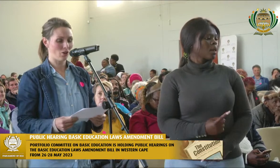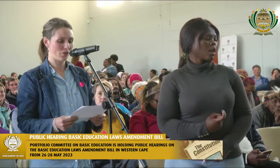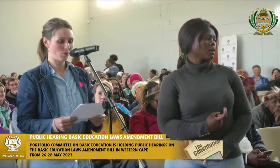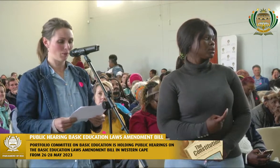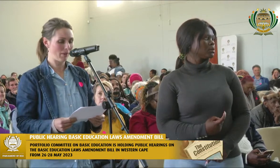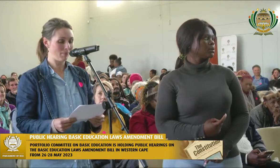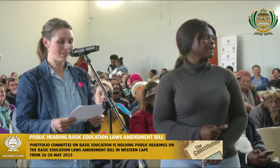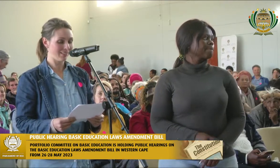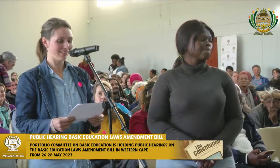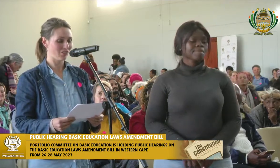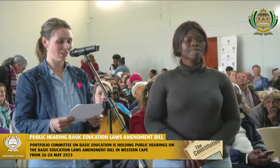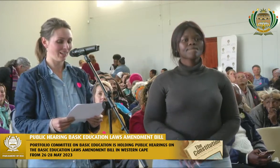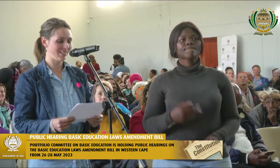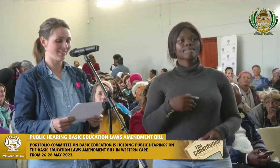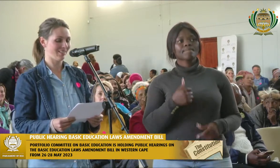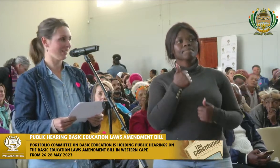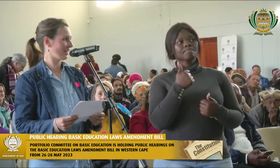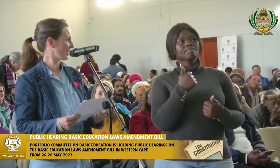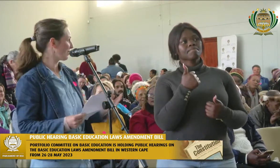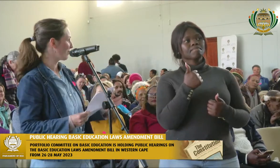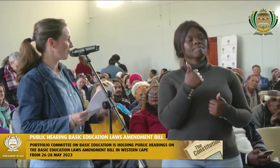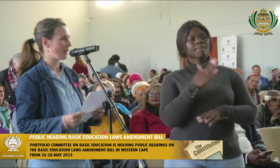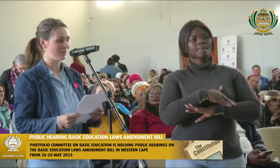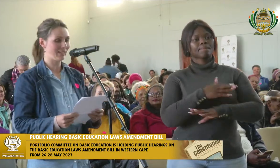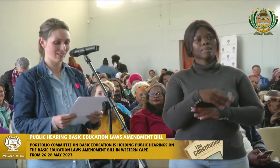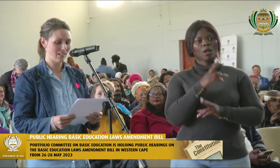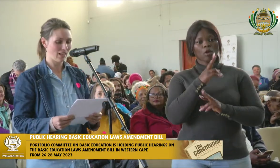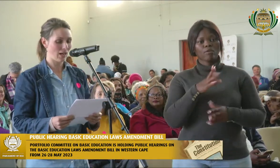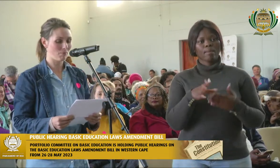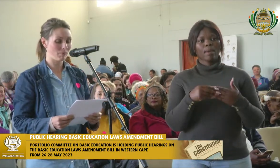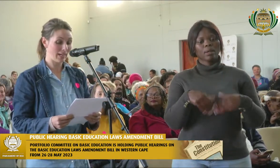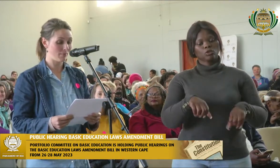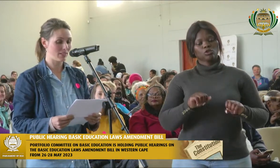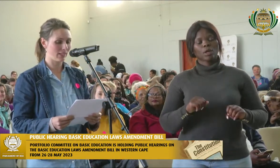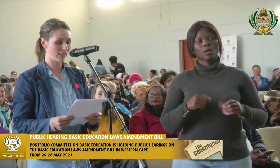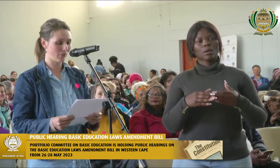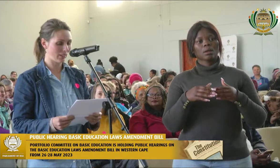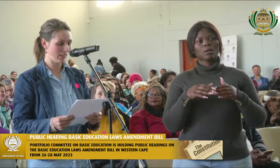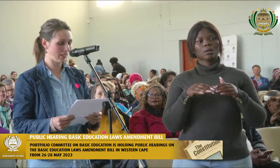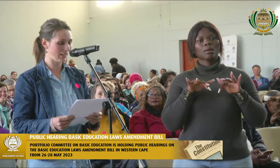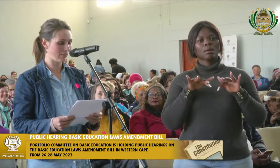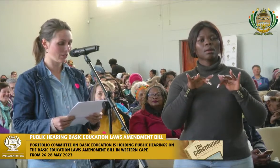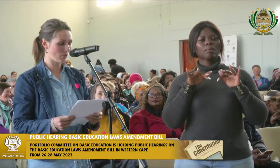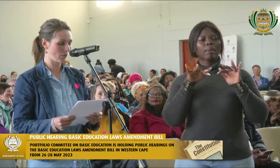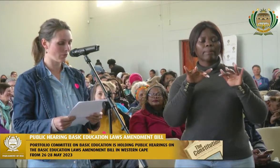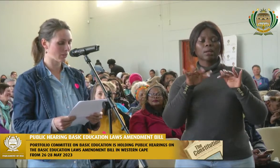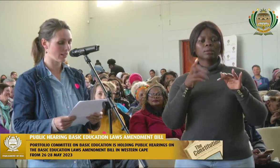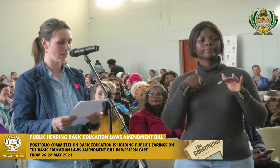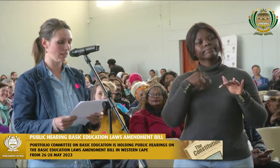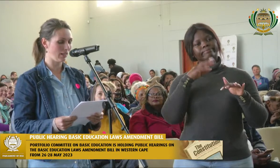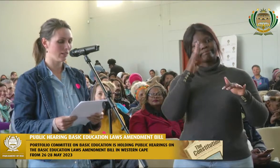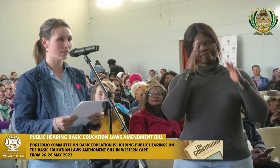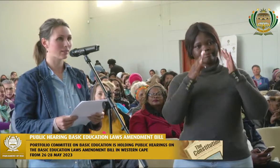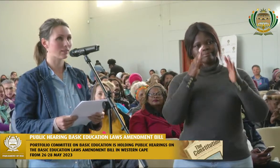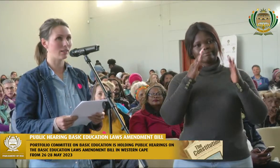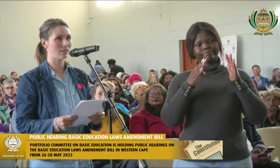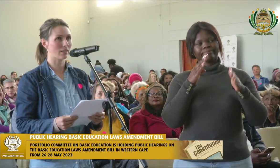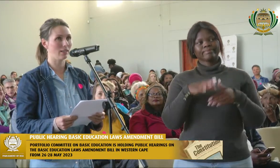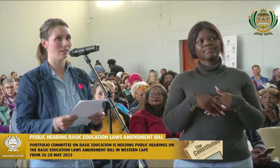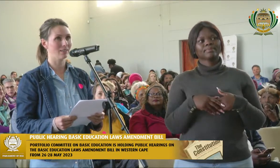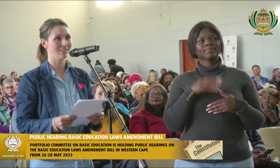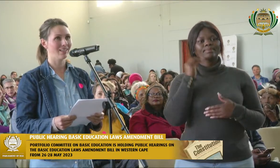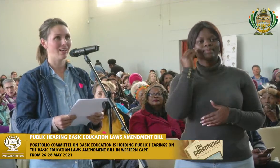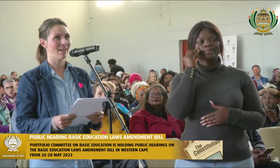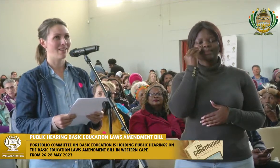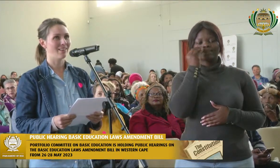Good day, Honourable Member, Chairs, Public. My name is Janneke Nokia, and I greet you with Ke e